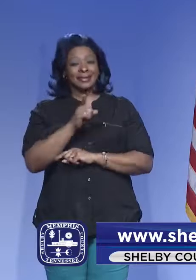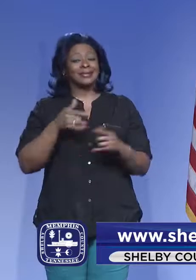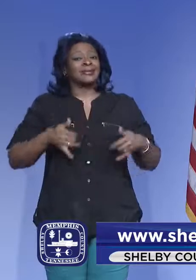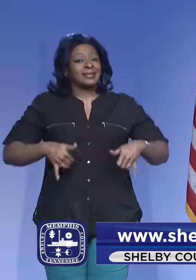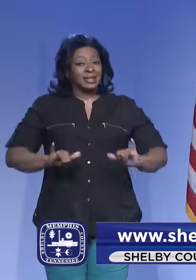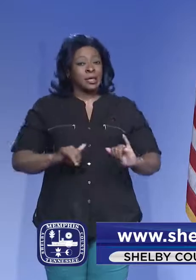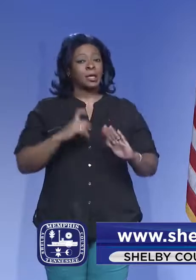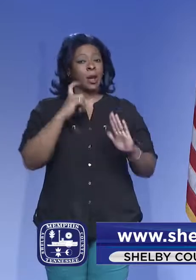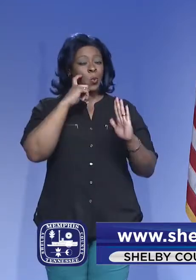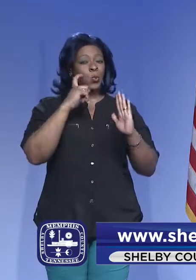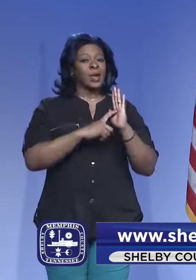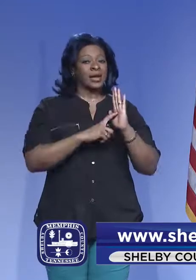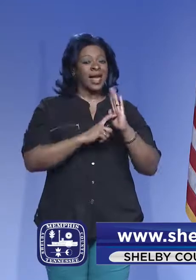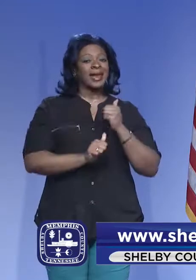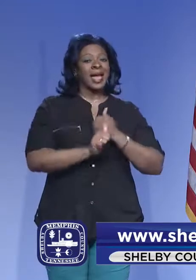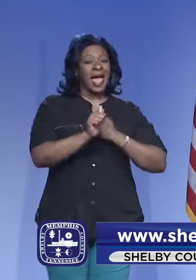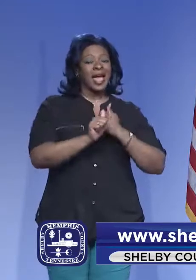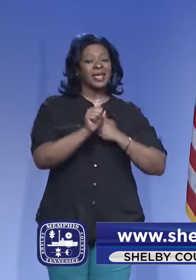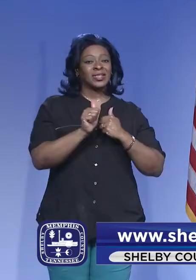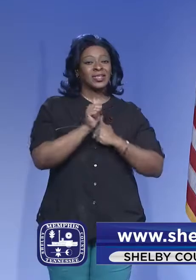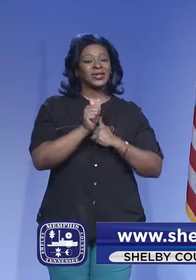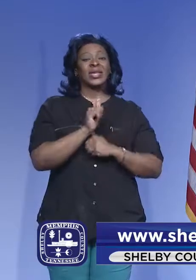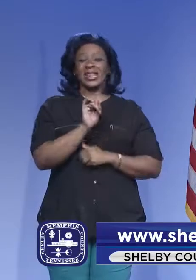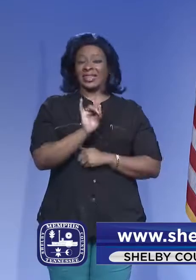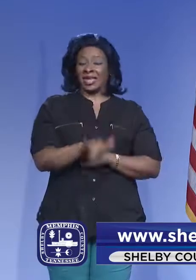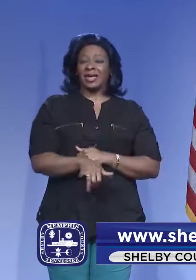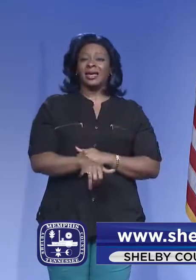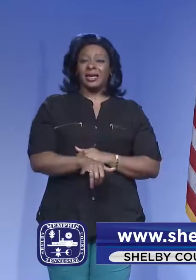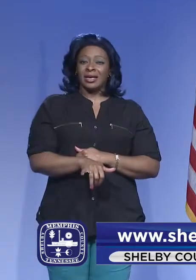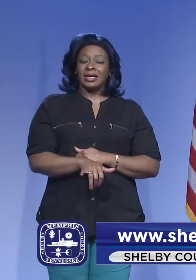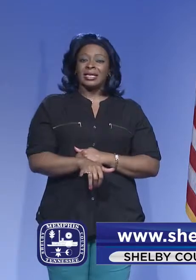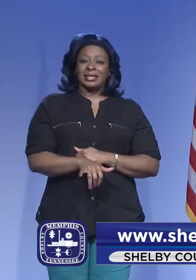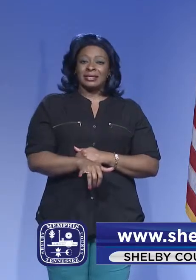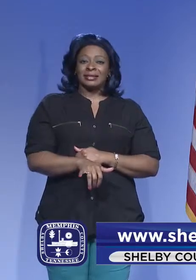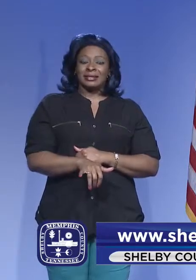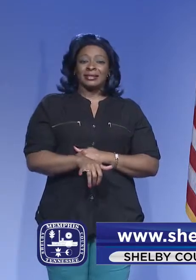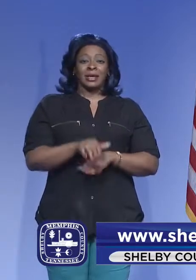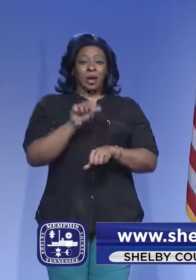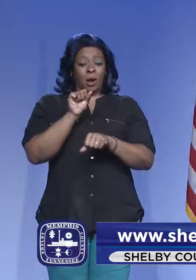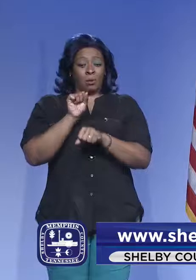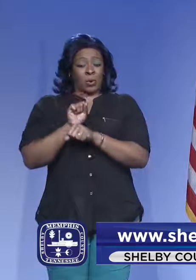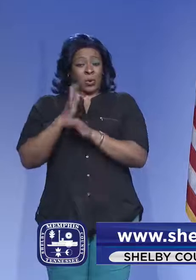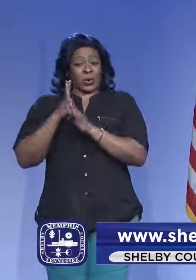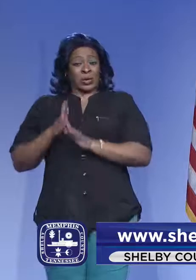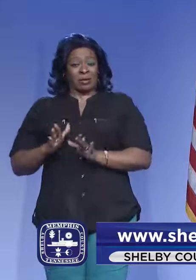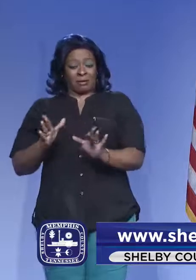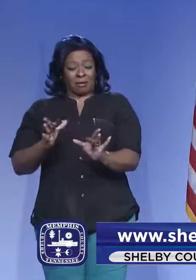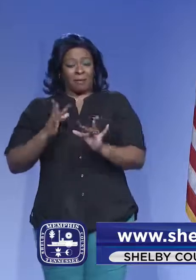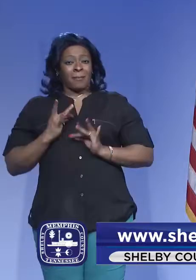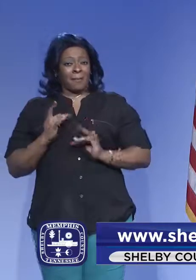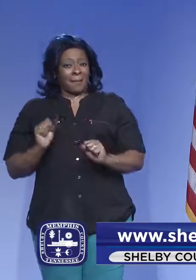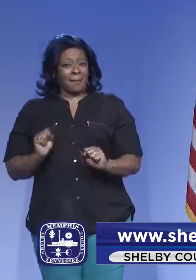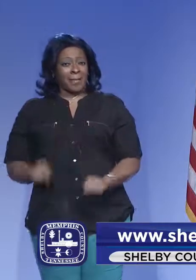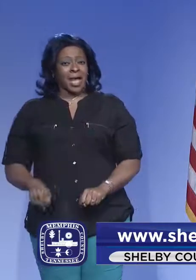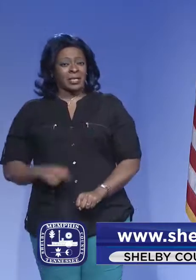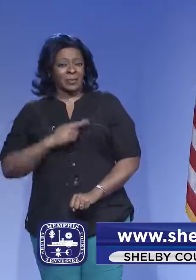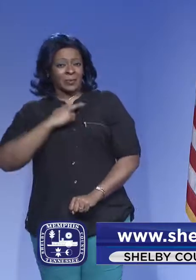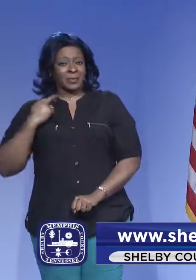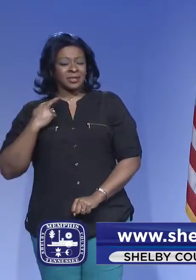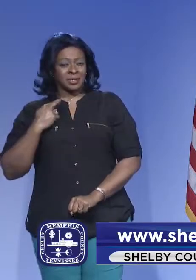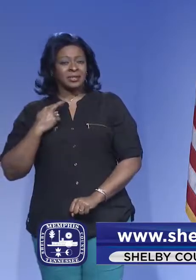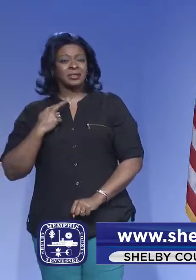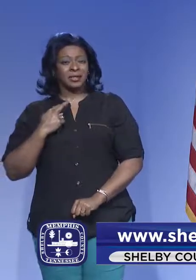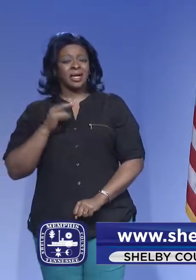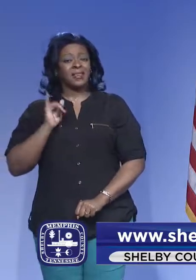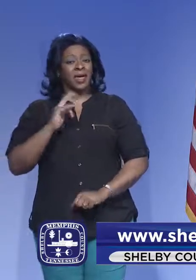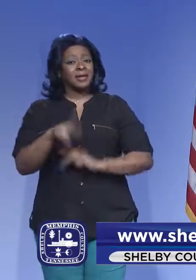a recognized hazard that an employee could be exposed to. And so therefore,